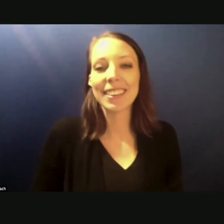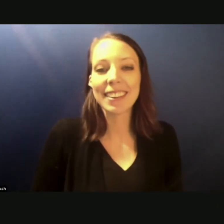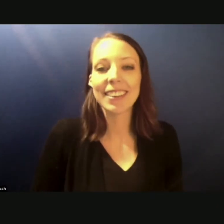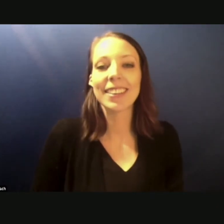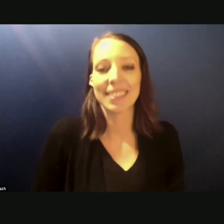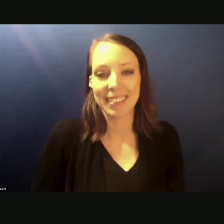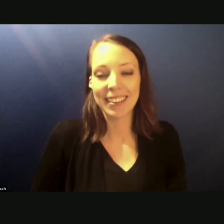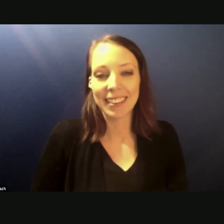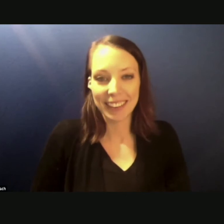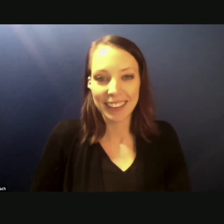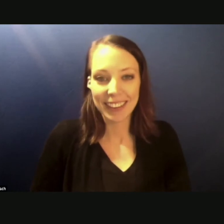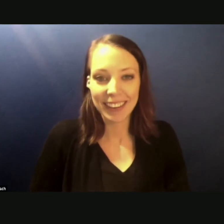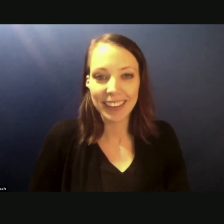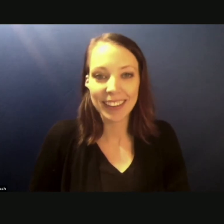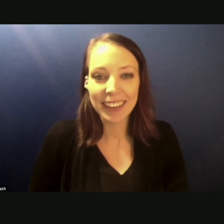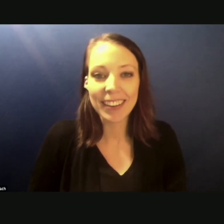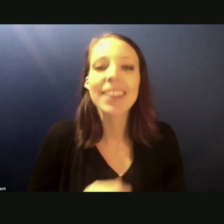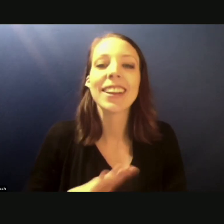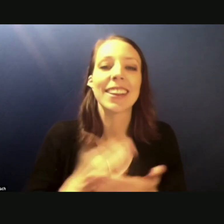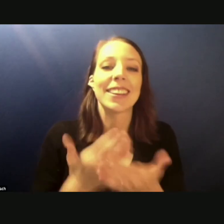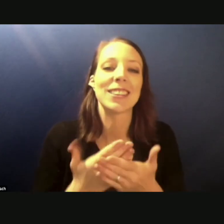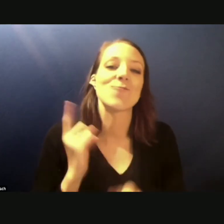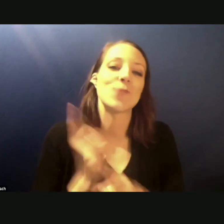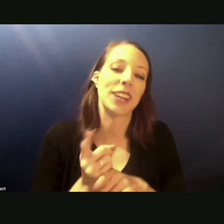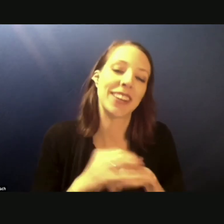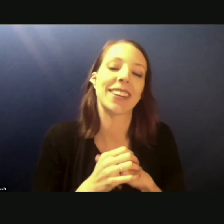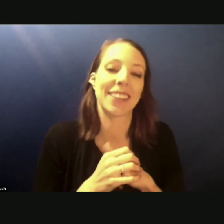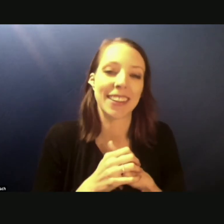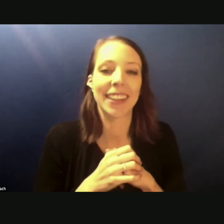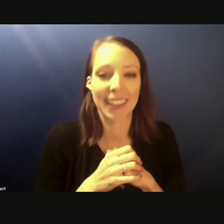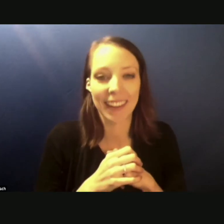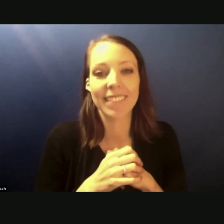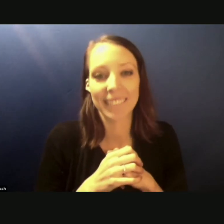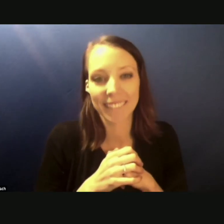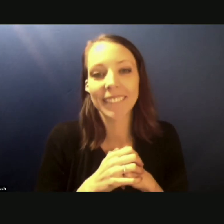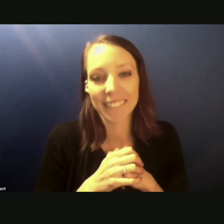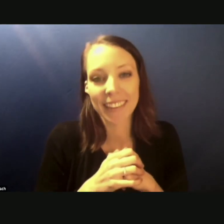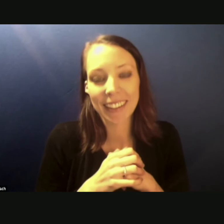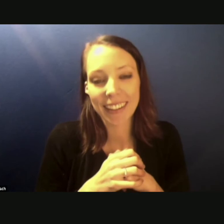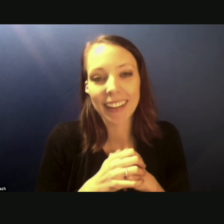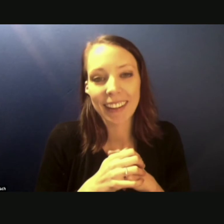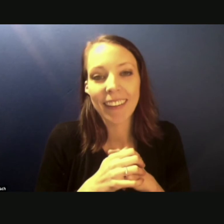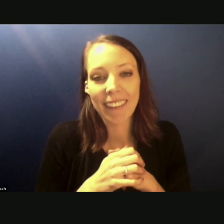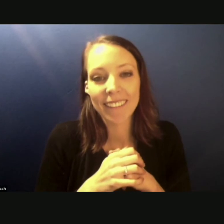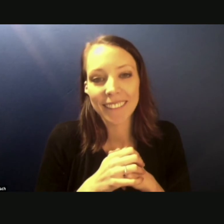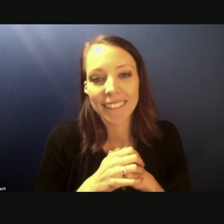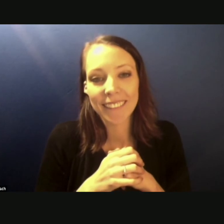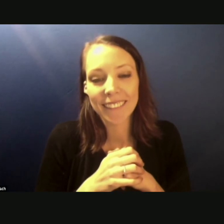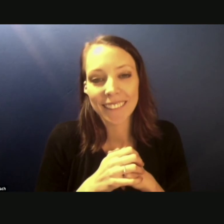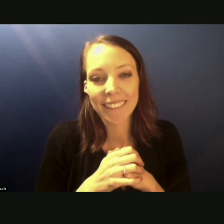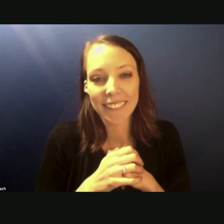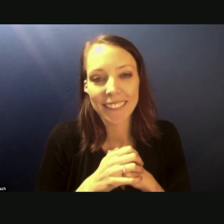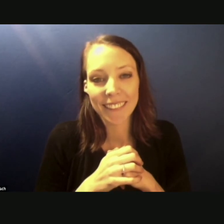both were like cooking and Right. in restaurants and everything. So he would